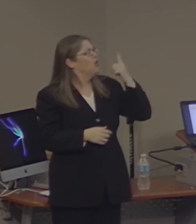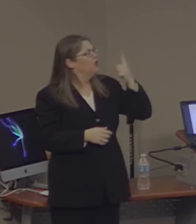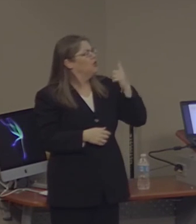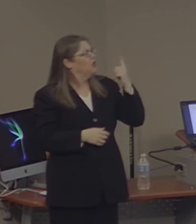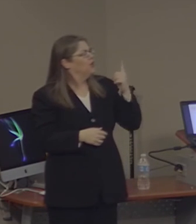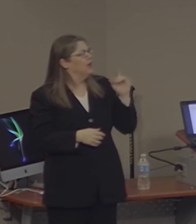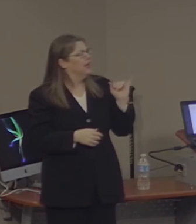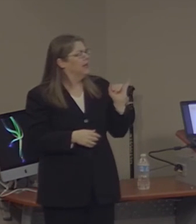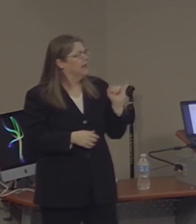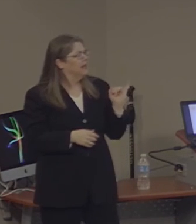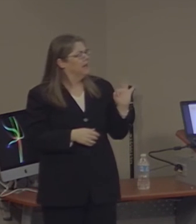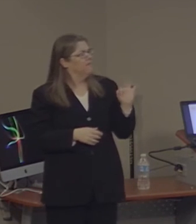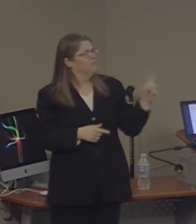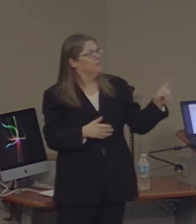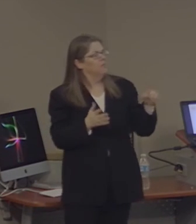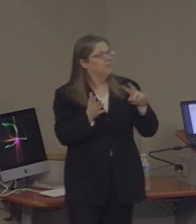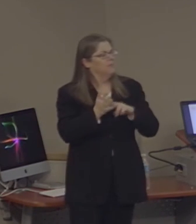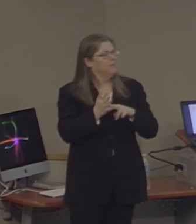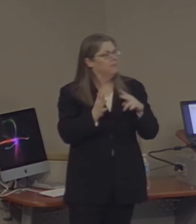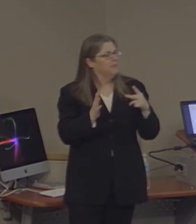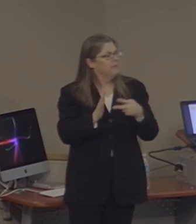it's a matter of